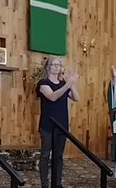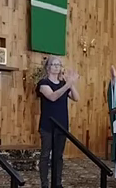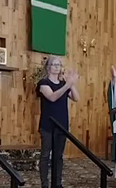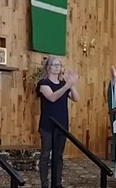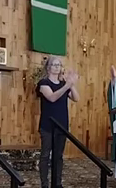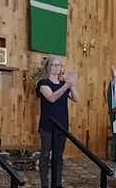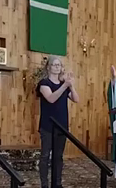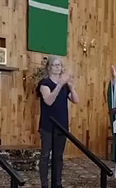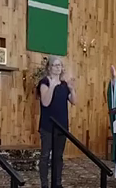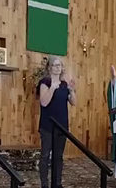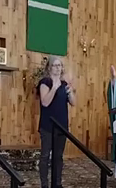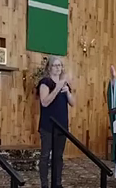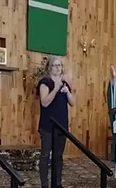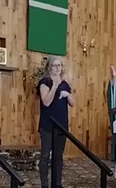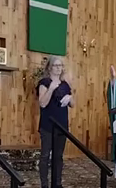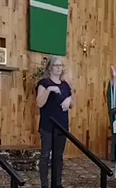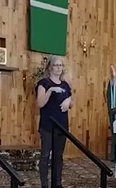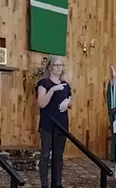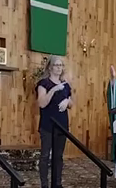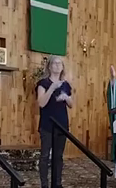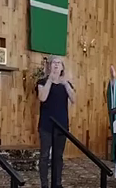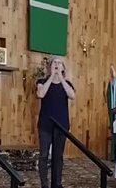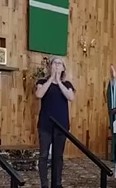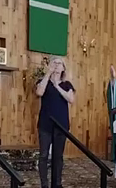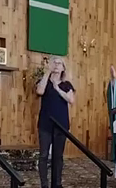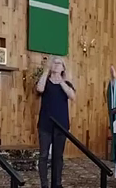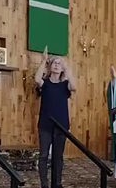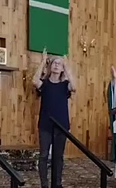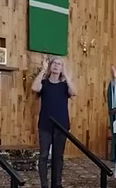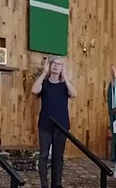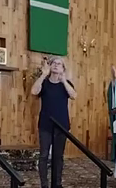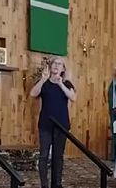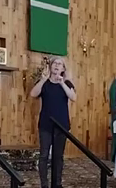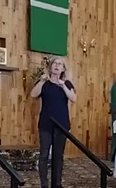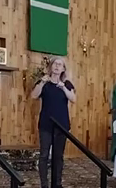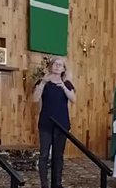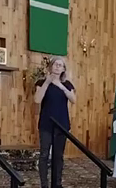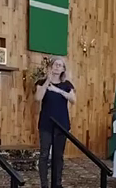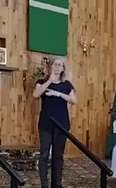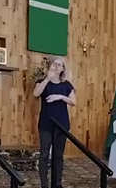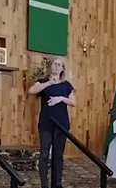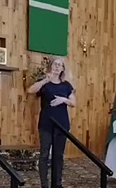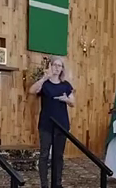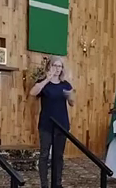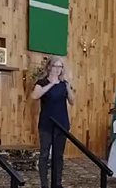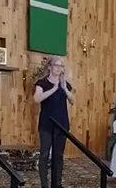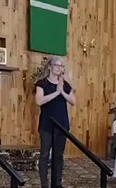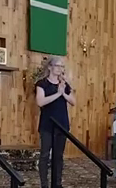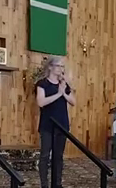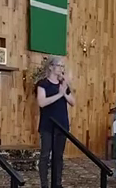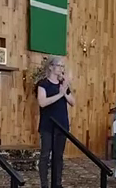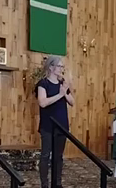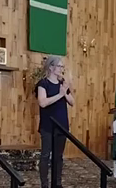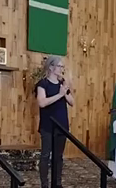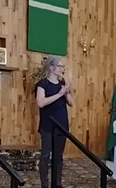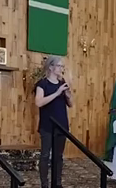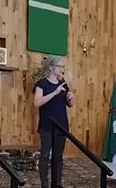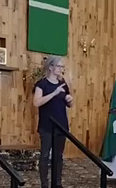in our care. We ask you, hear us and answer us through Christ our Lord. Amen.